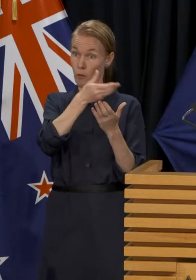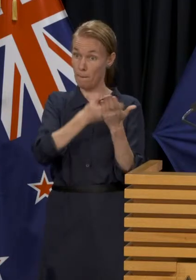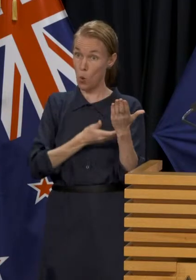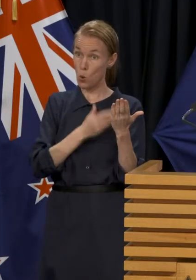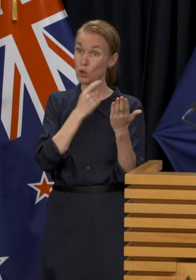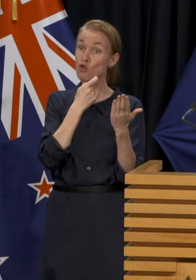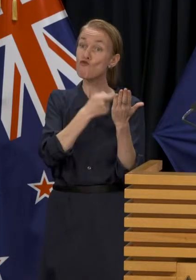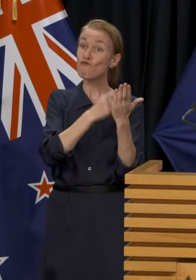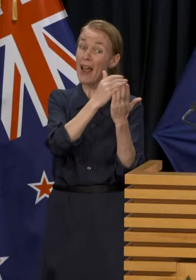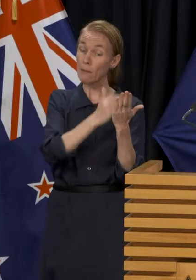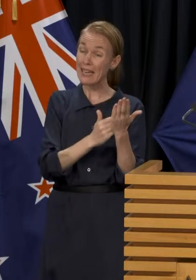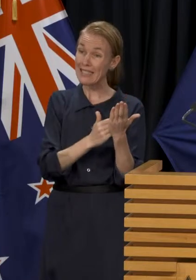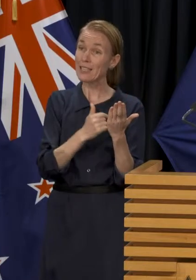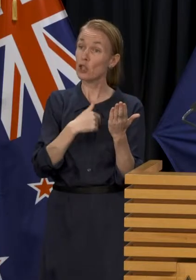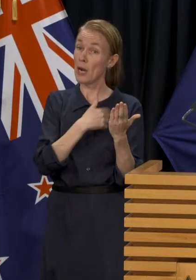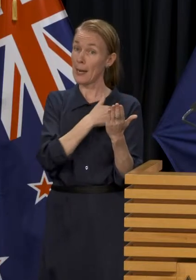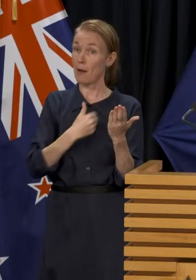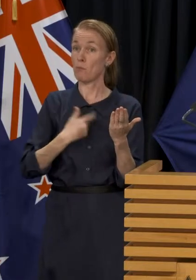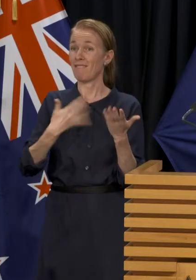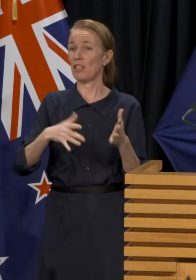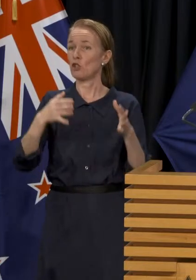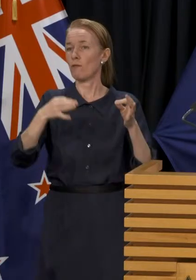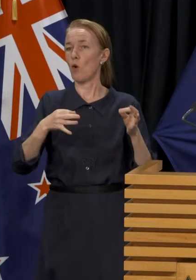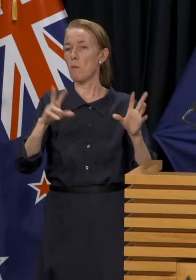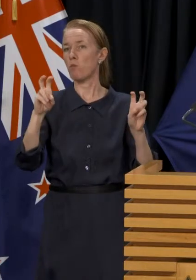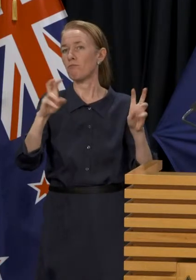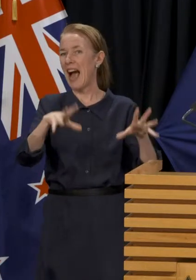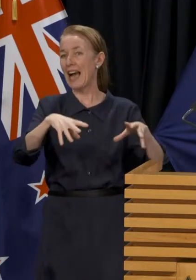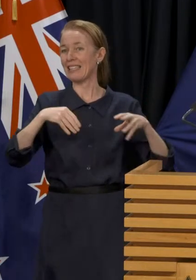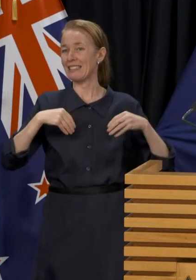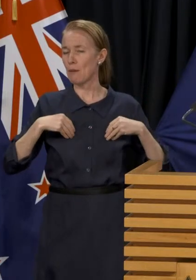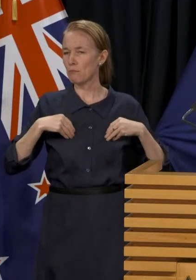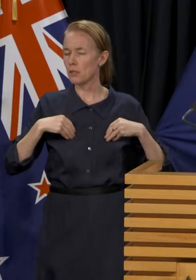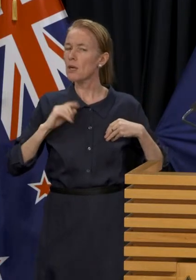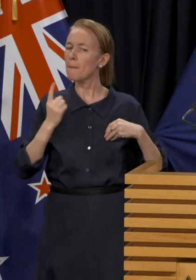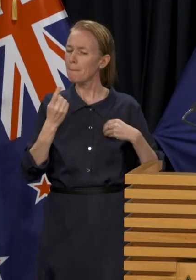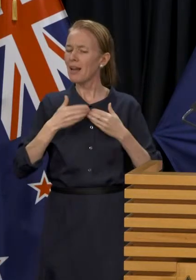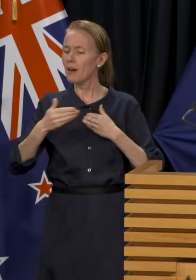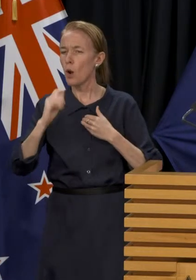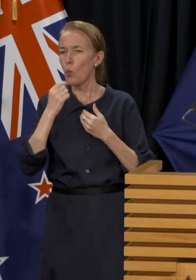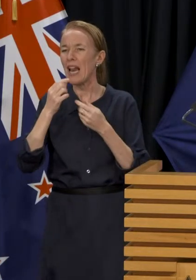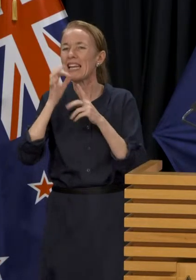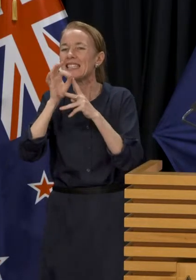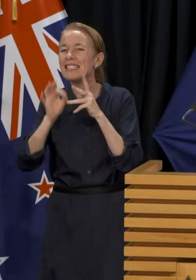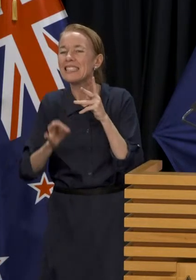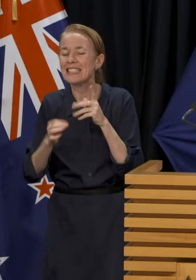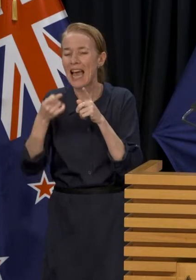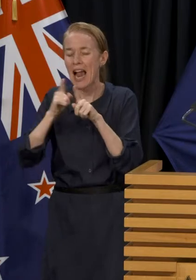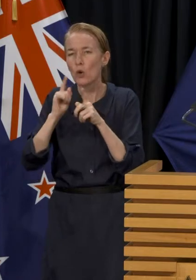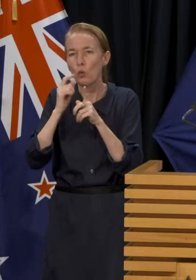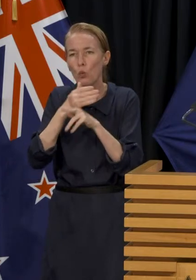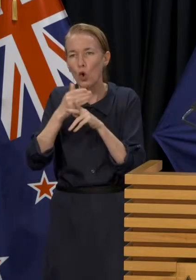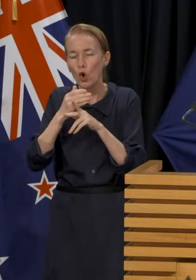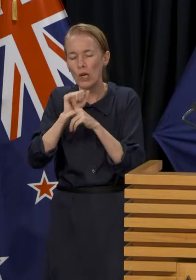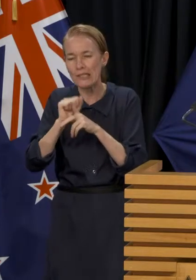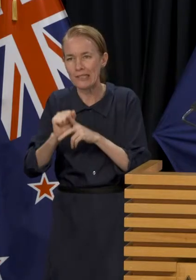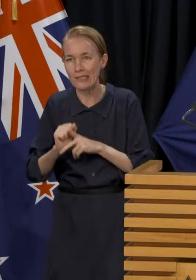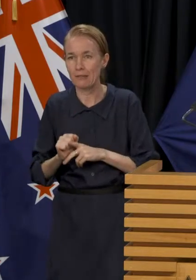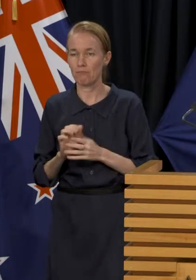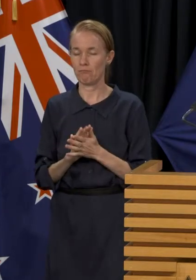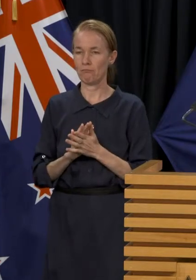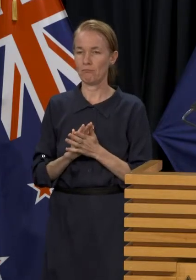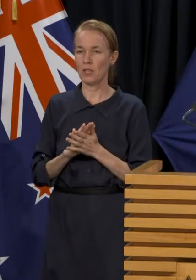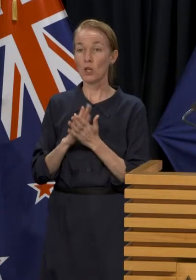there's some detailed work to go through, and of course, the makeup of the government will be part of the response there. So we will put